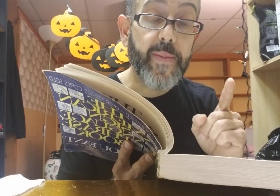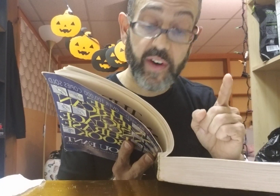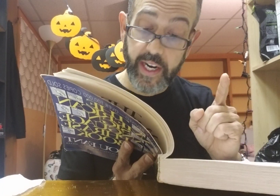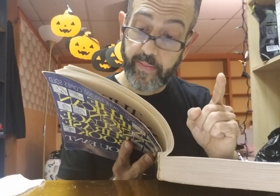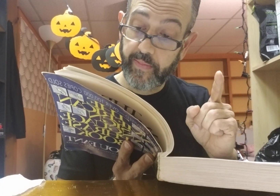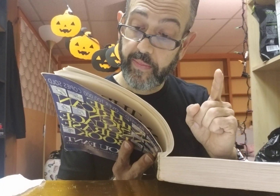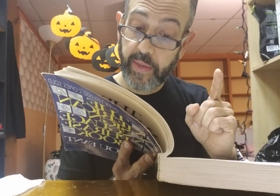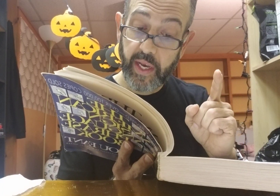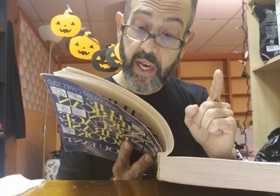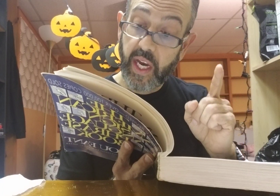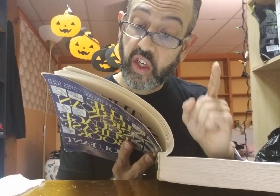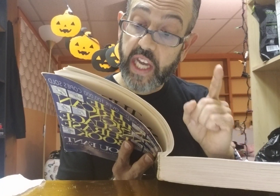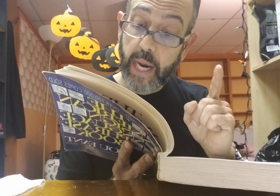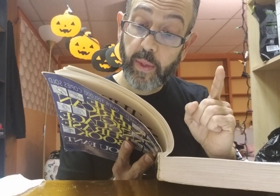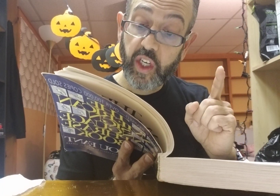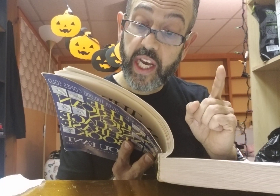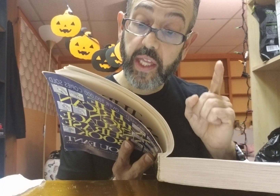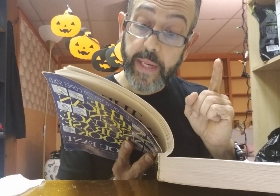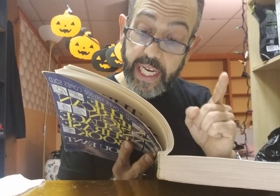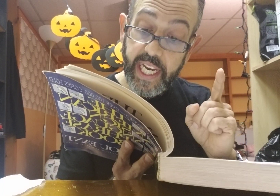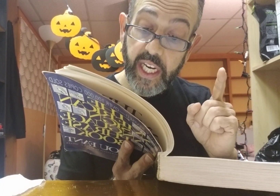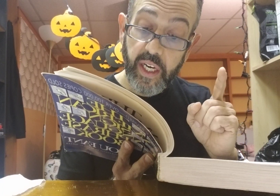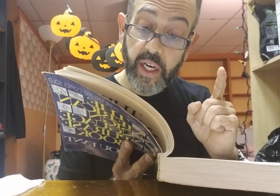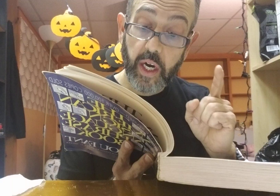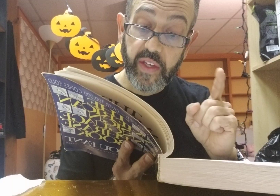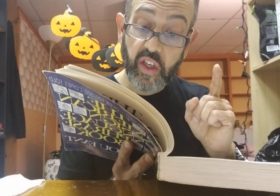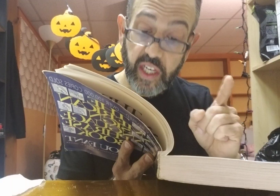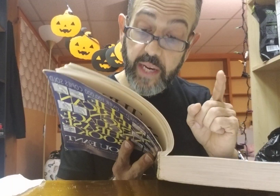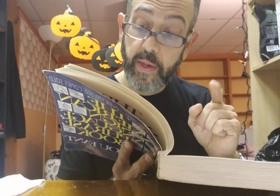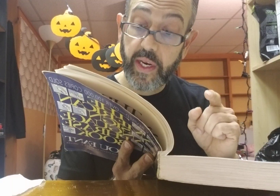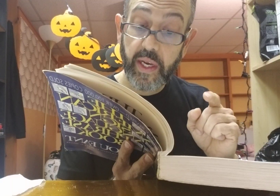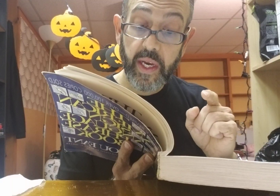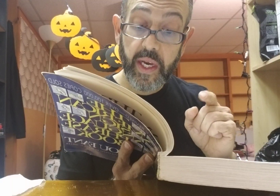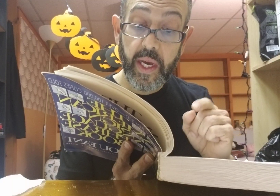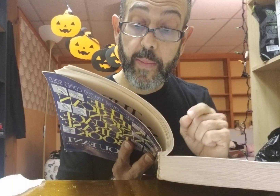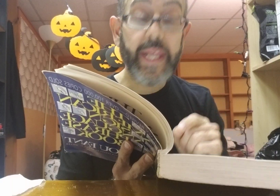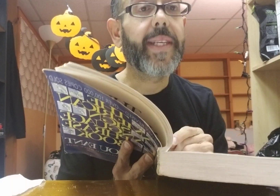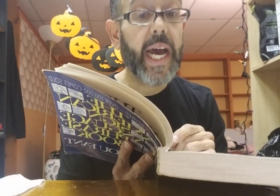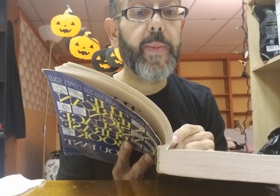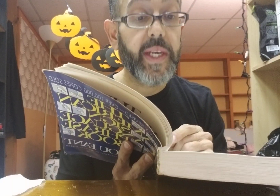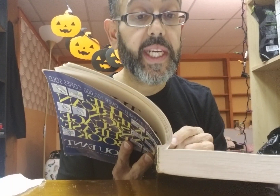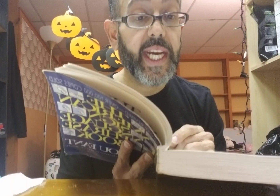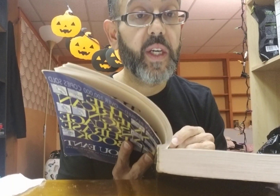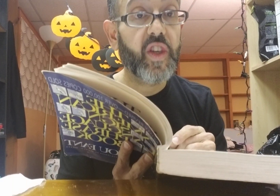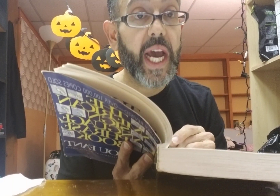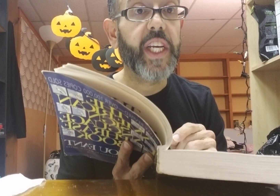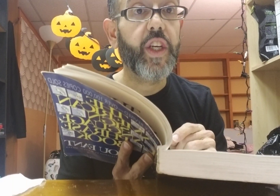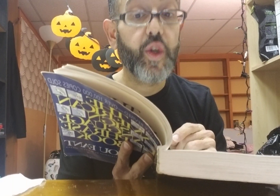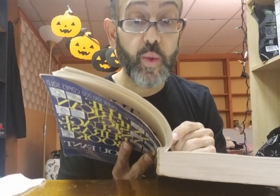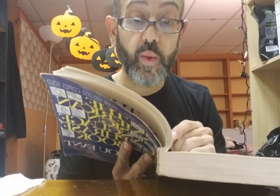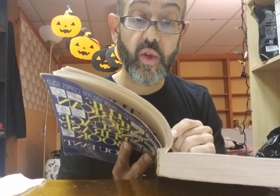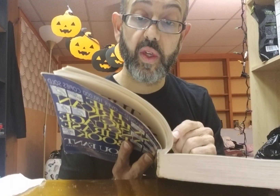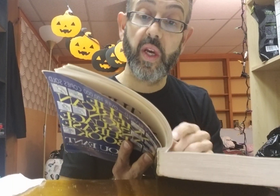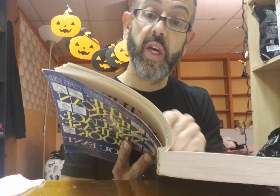frame established at the beginning of the statement by the time indicator sign used.